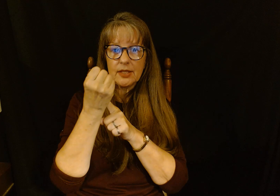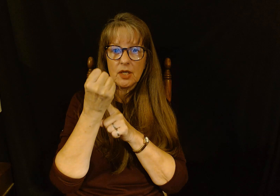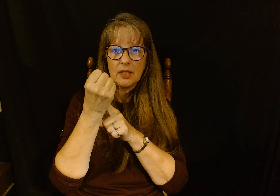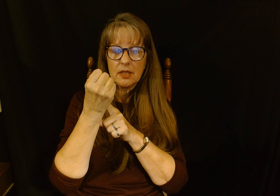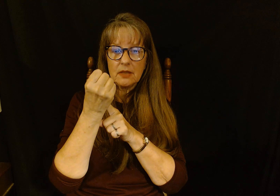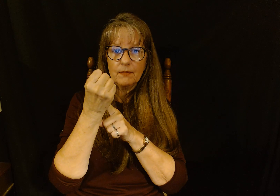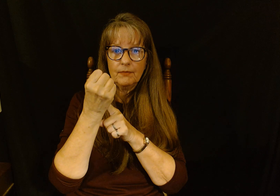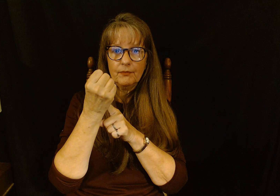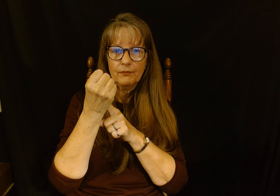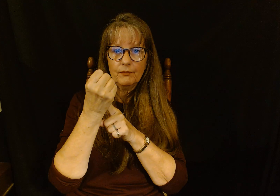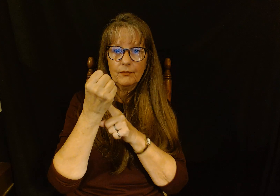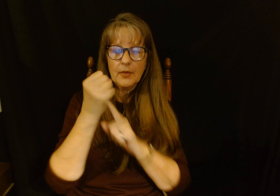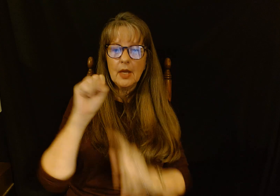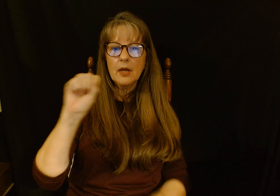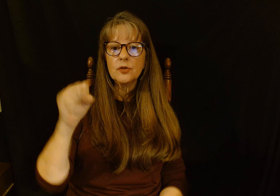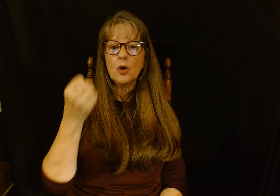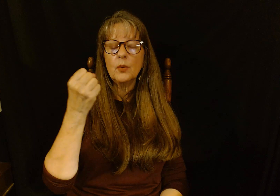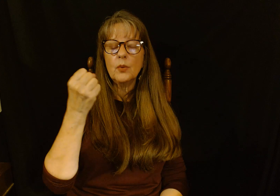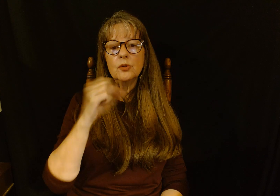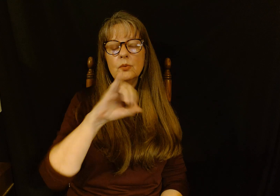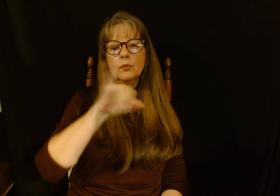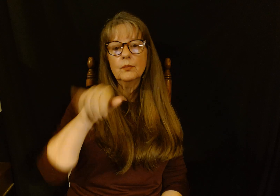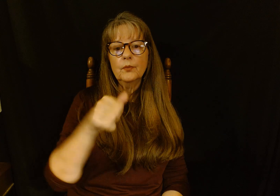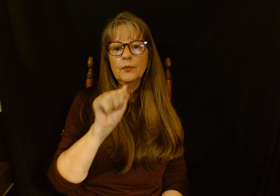it. So we do